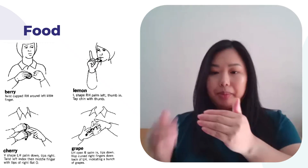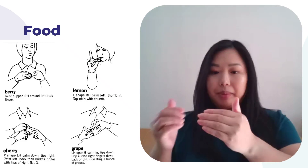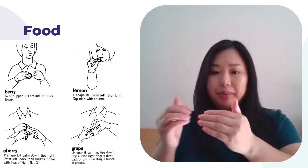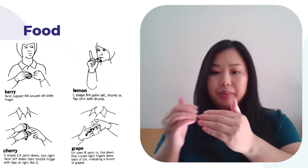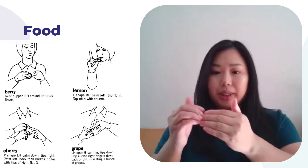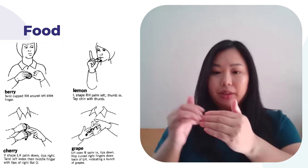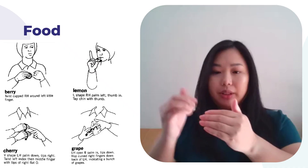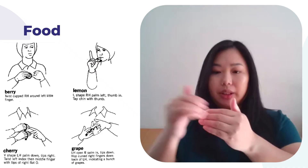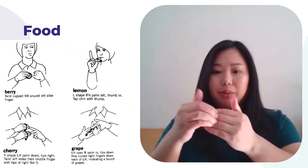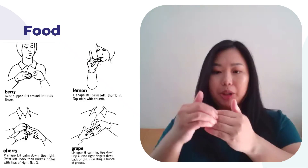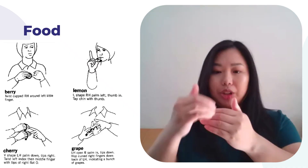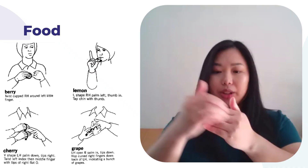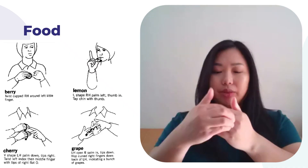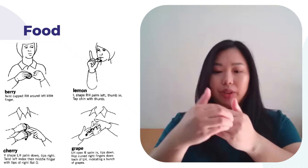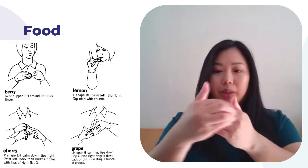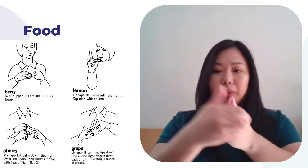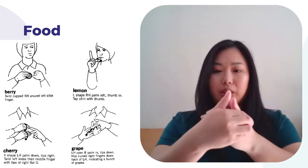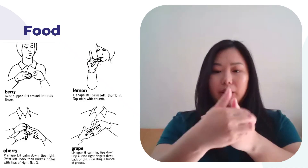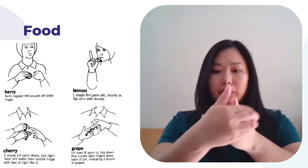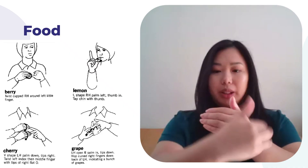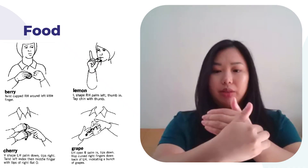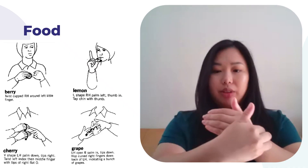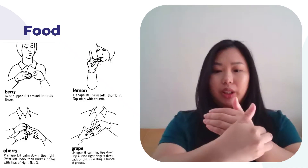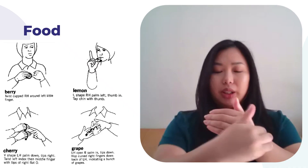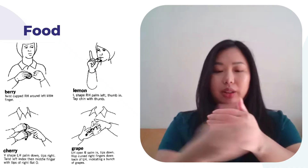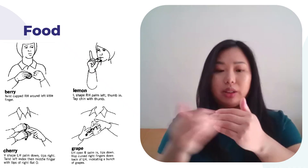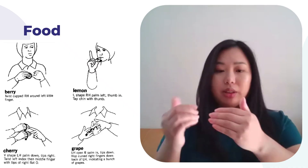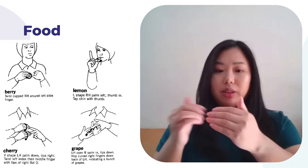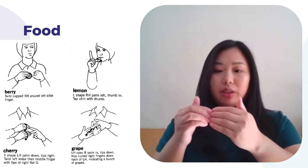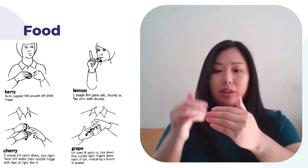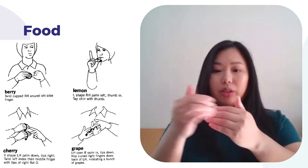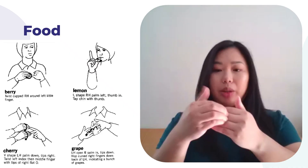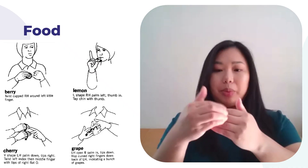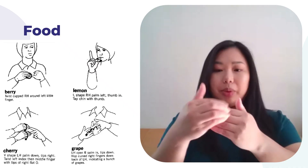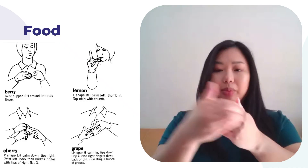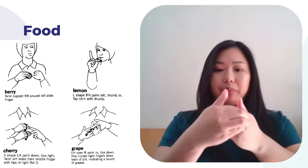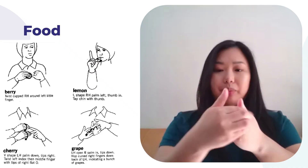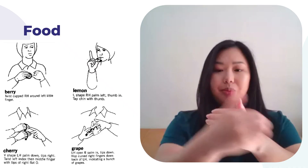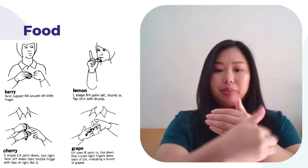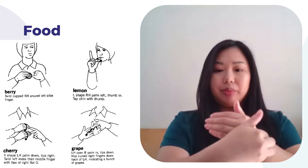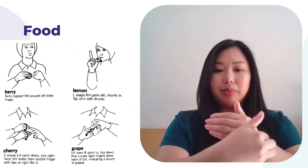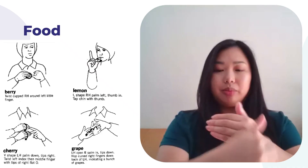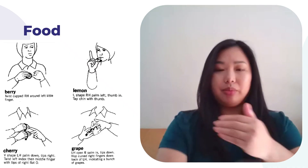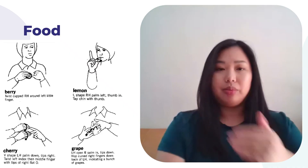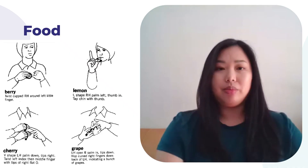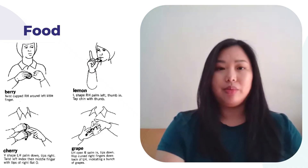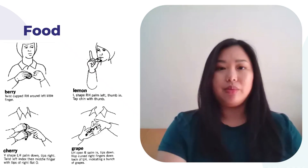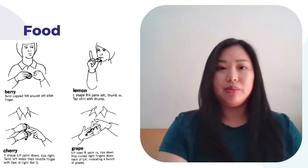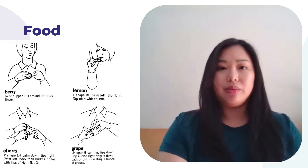Grape, outline the bunches of grape along the back of your hand. Grape.